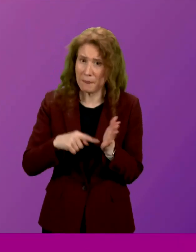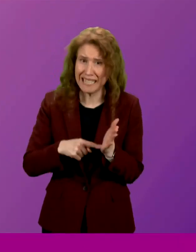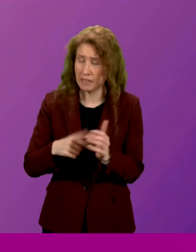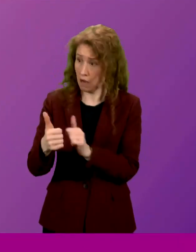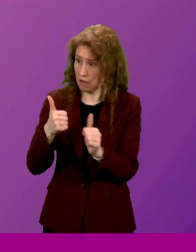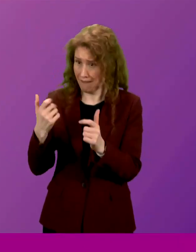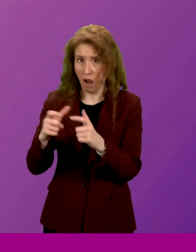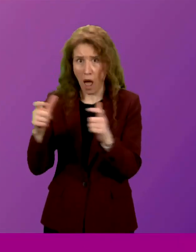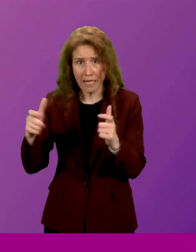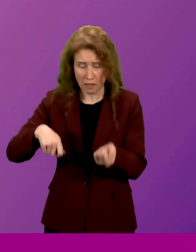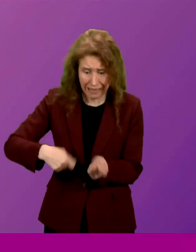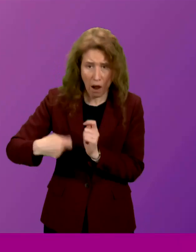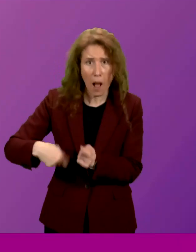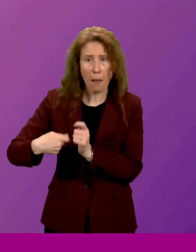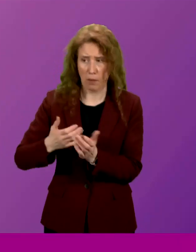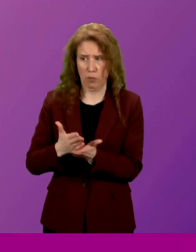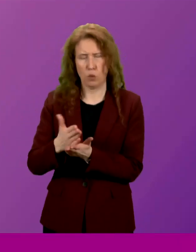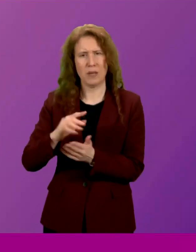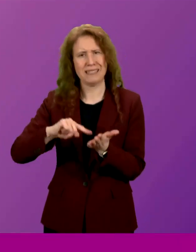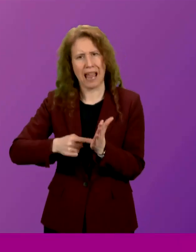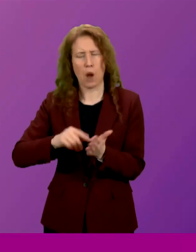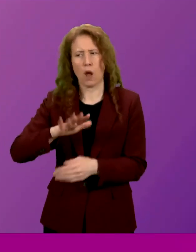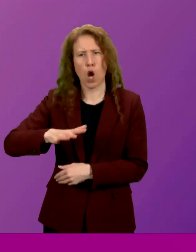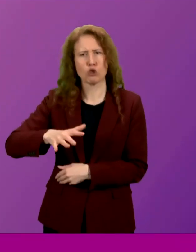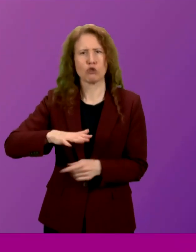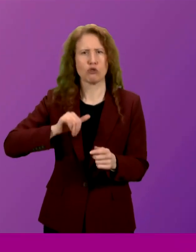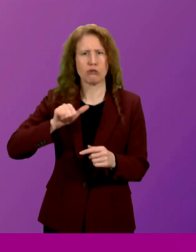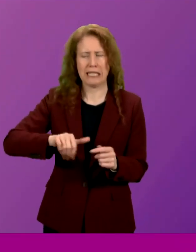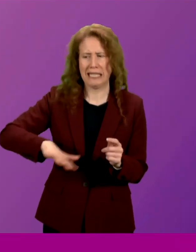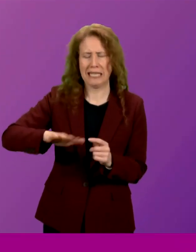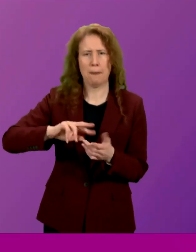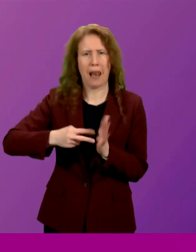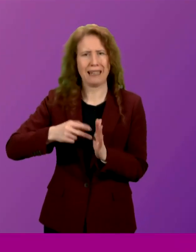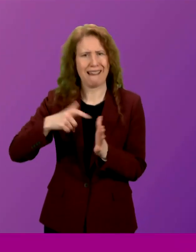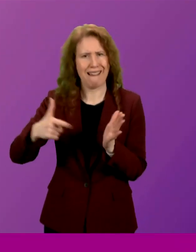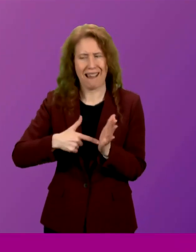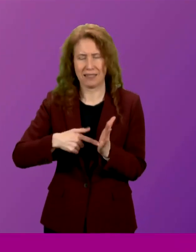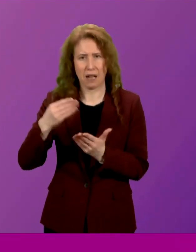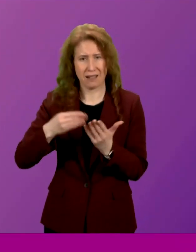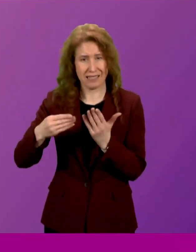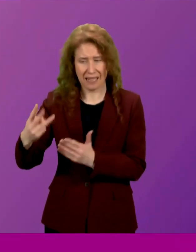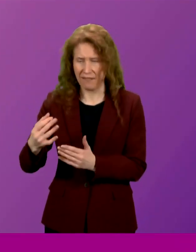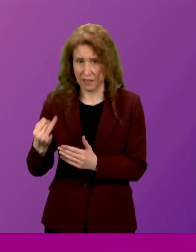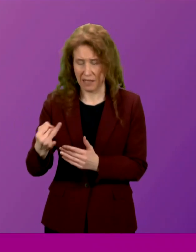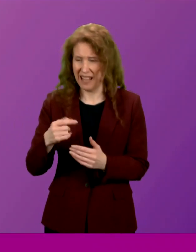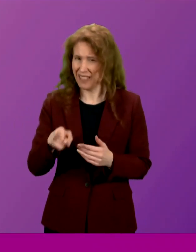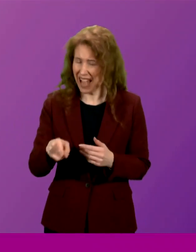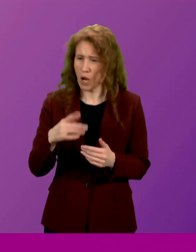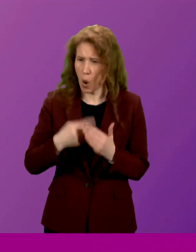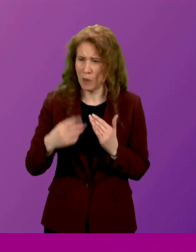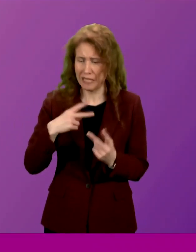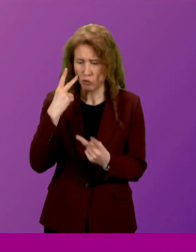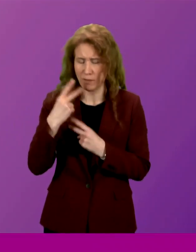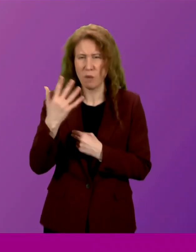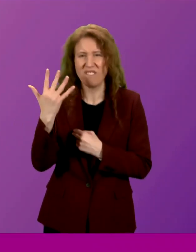with a licence under the Town and Country Planning Act 1997. And that only requires a 15-year periodic review of